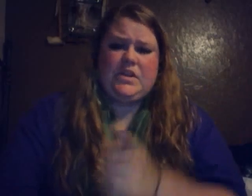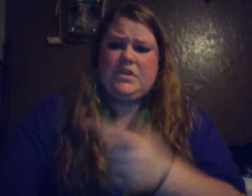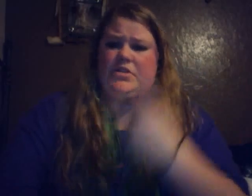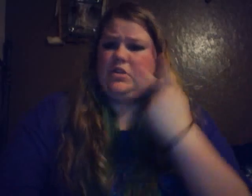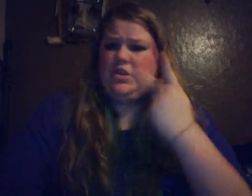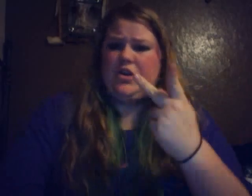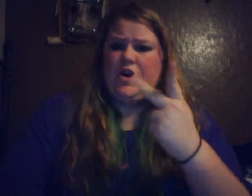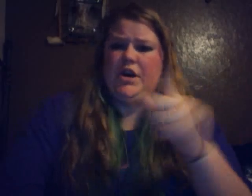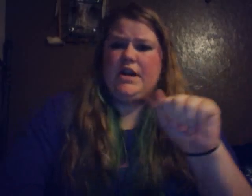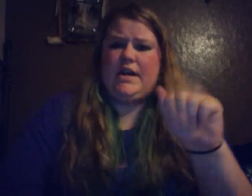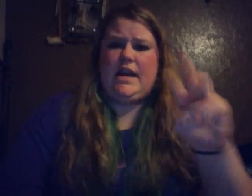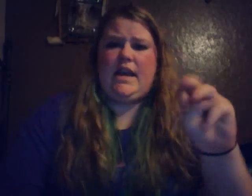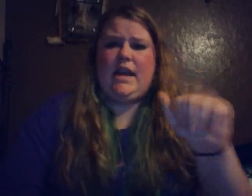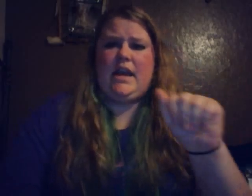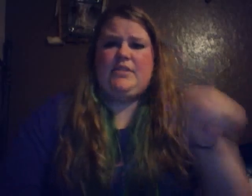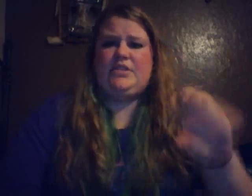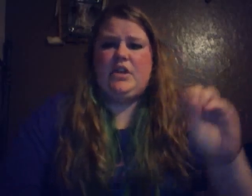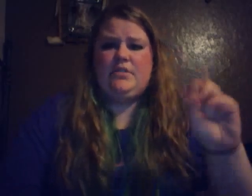It has a bowl here.